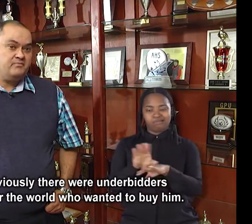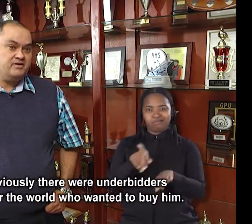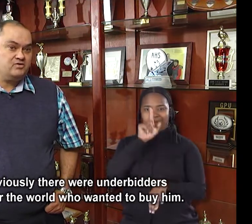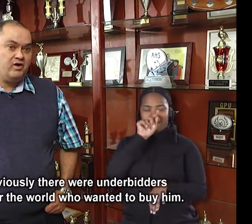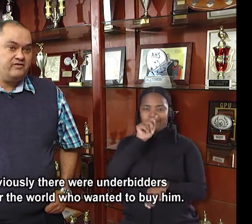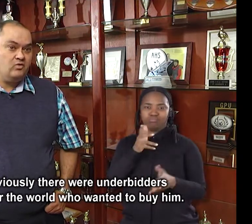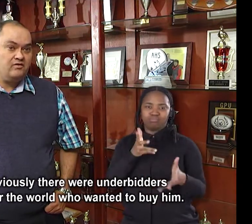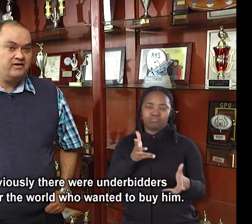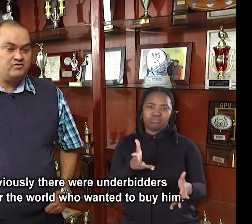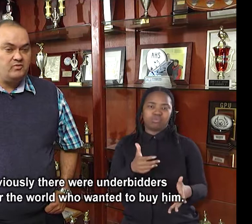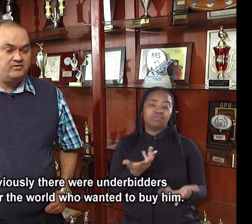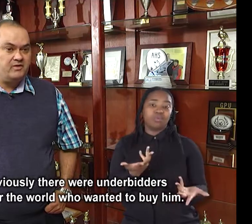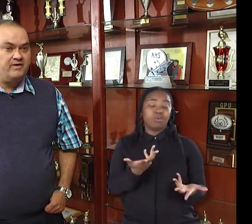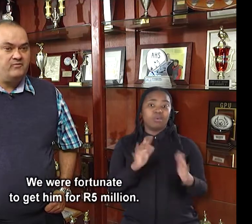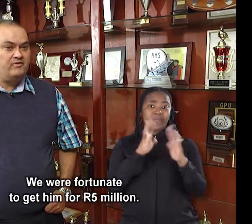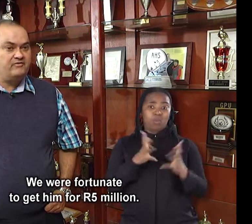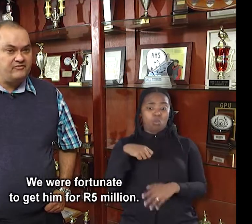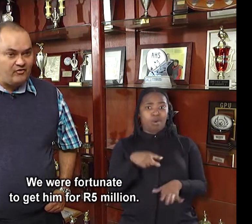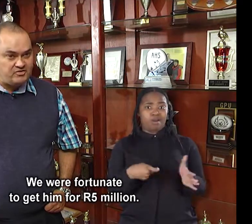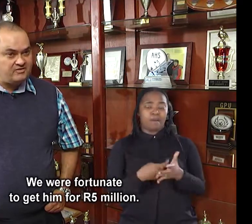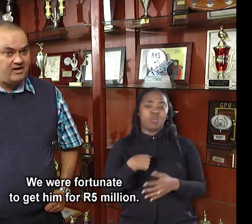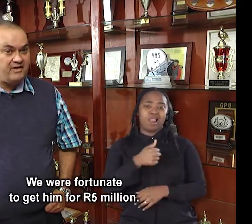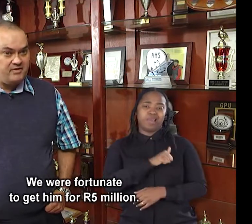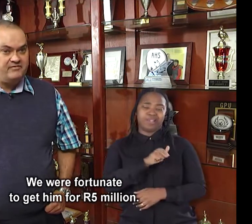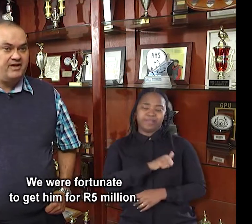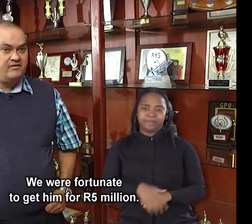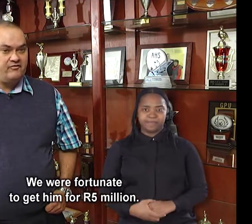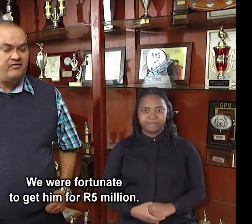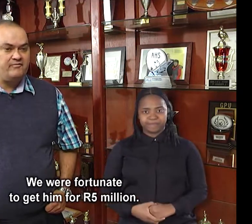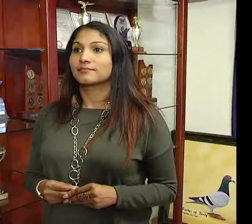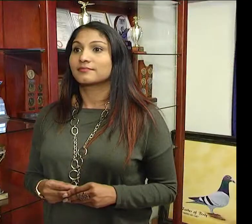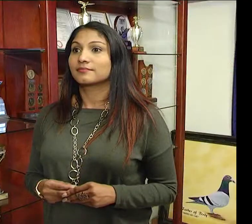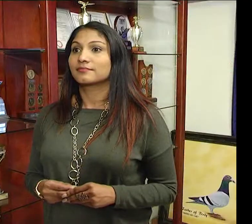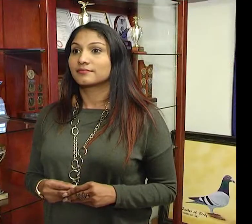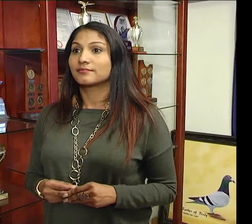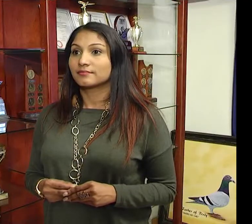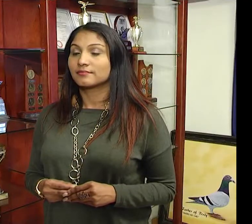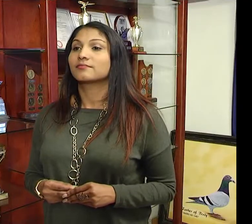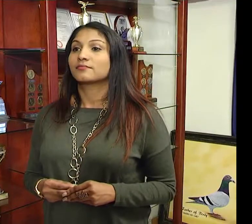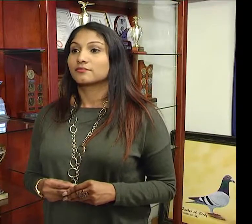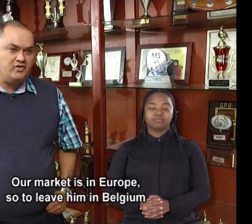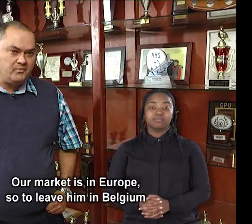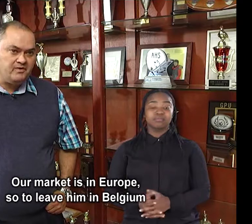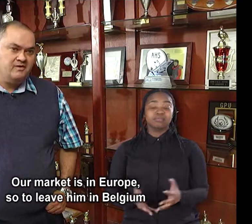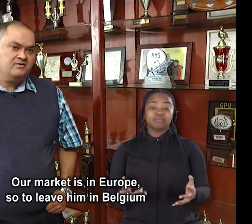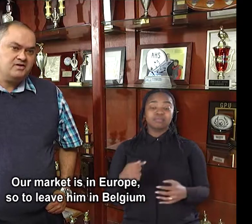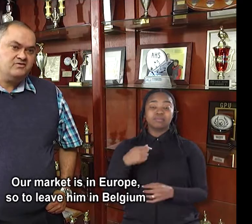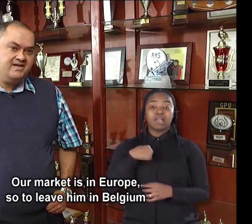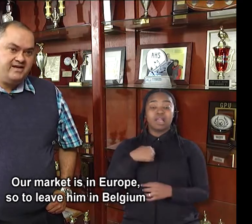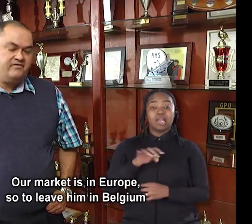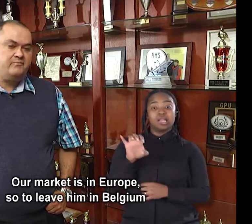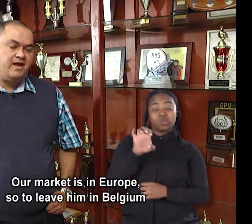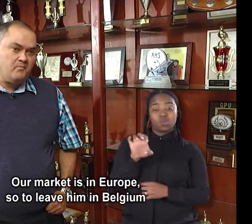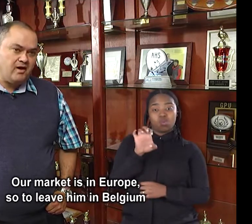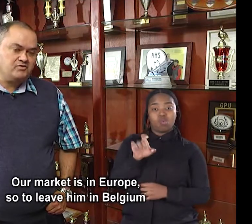were underbidders all over the world that also wanted to buy him. We were very fortunate, I believe, to get him for 5 million. Our market lays in Europe. So